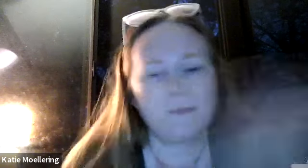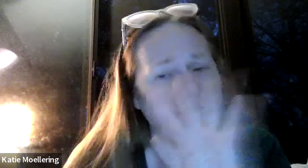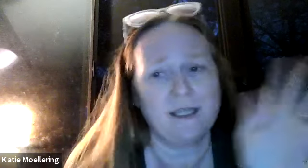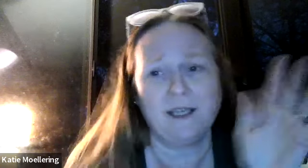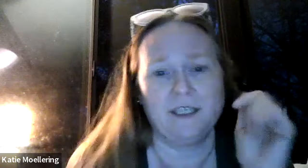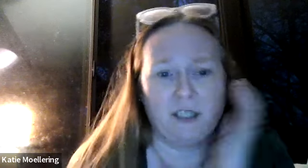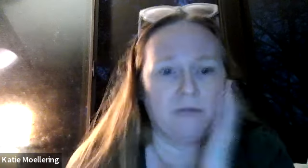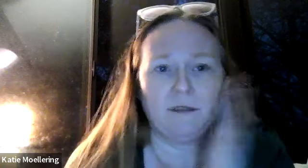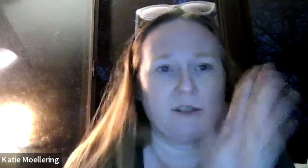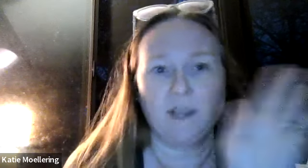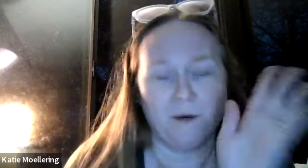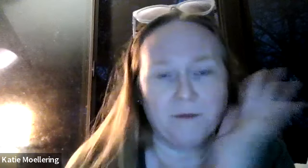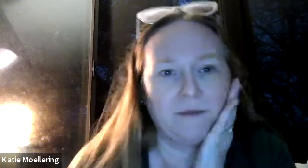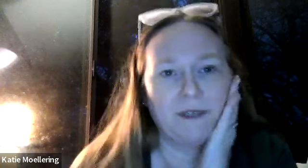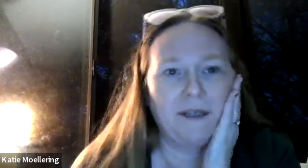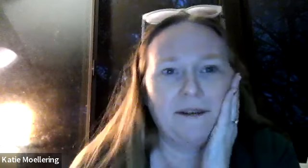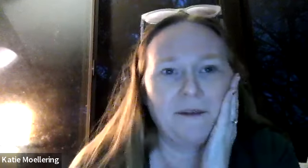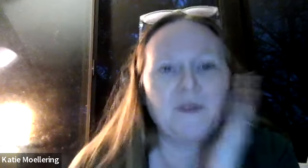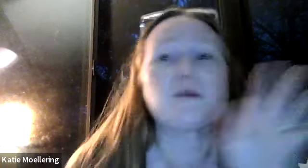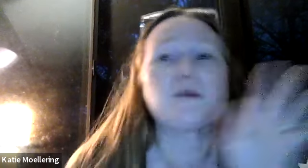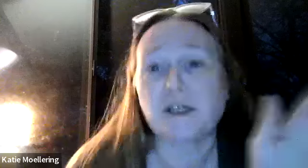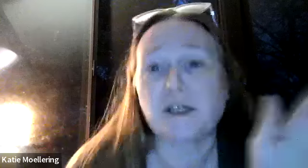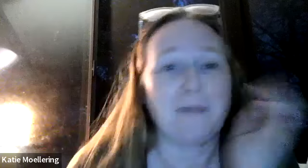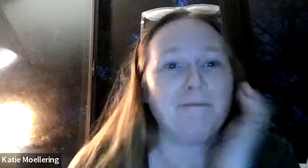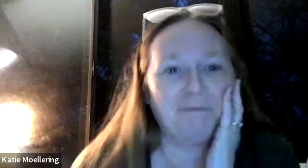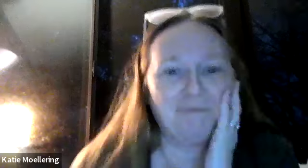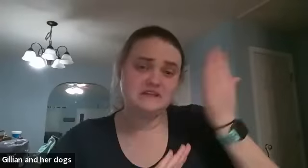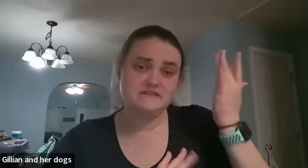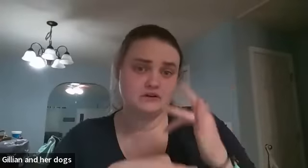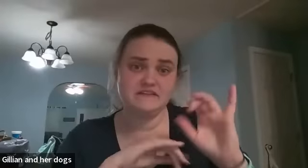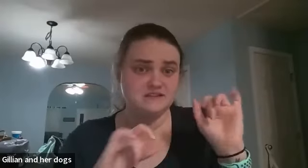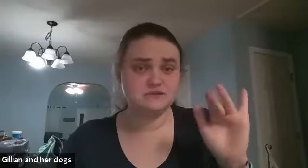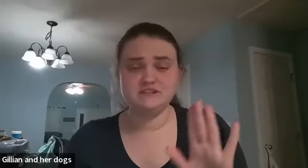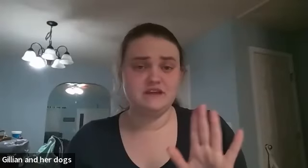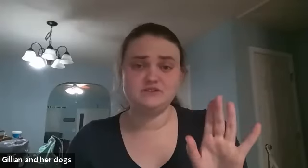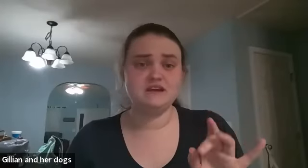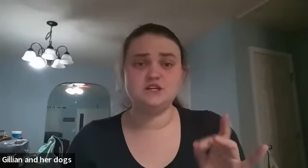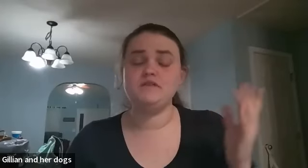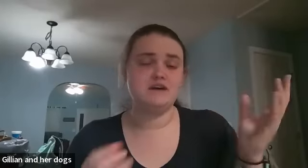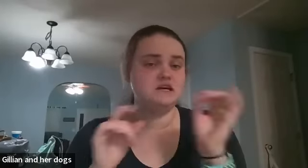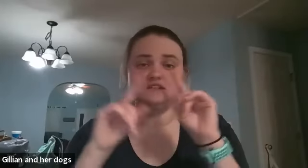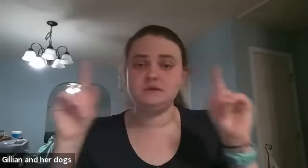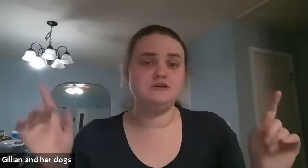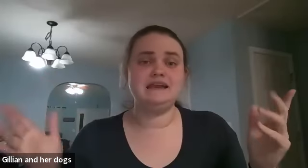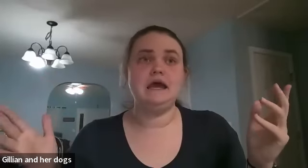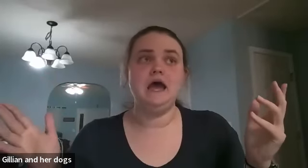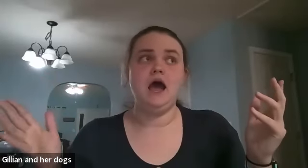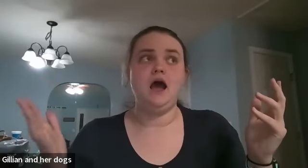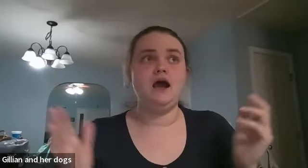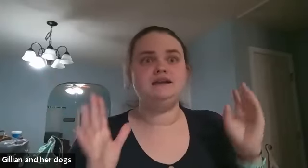that's not an issue. Like, just don't stress about it. Or leave early, that's okay too. We've had tons of people who are like, I can